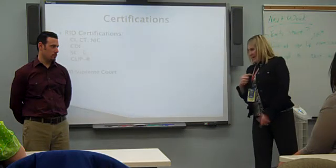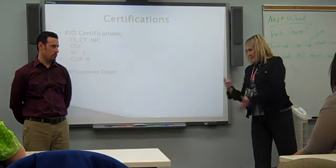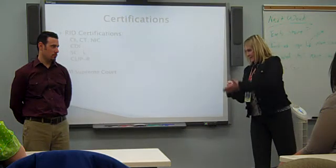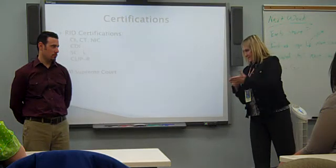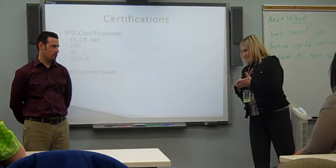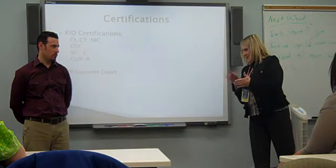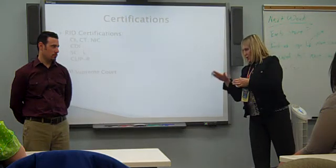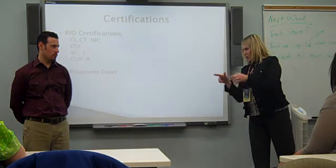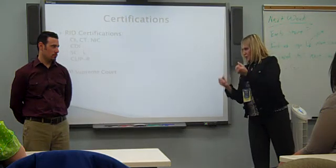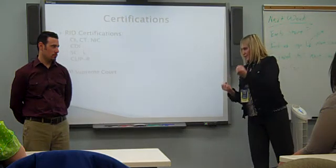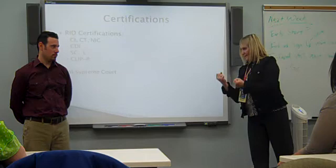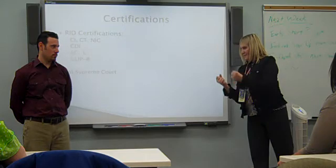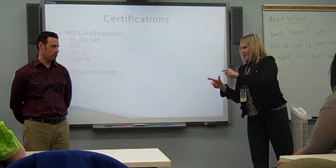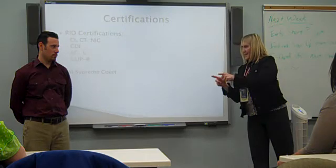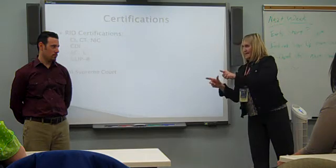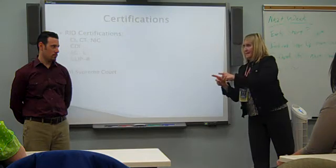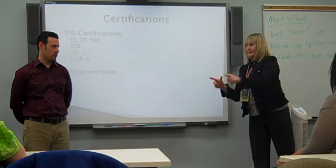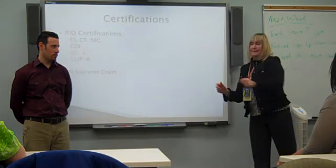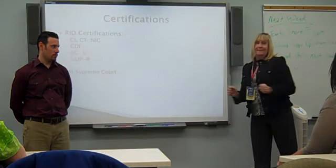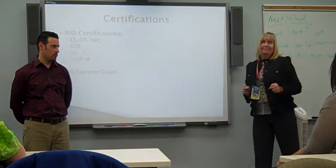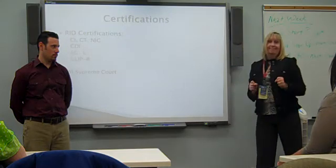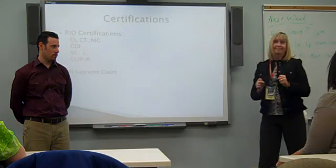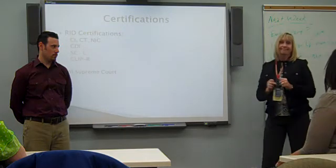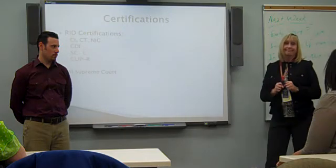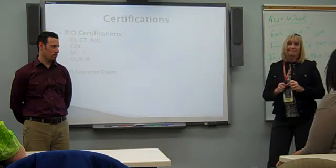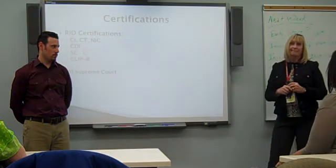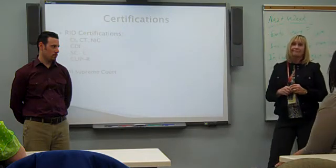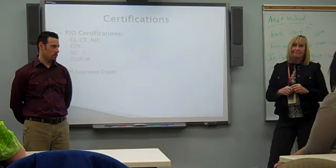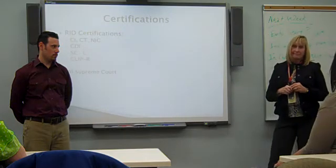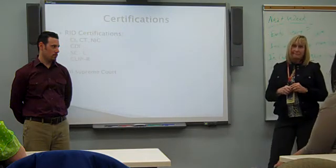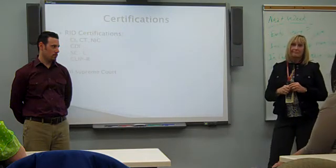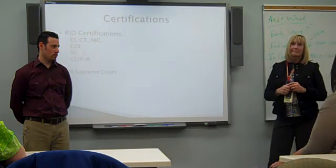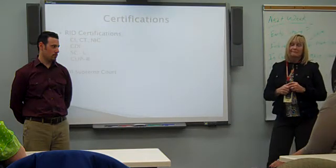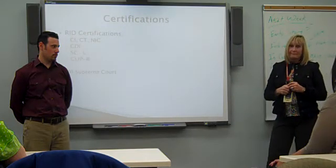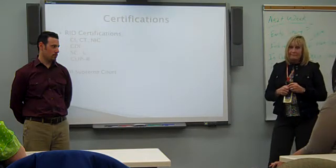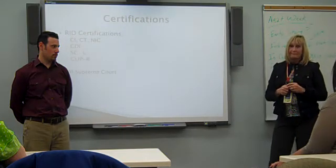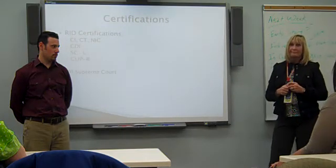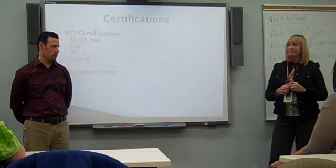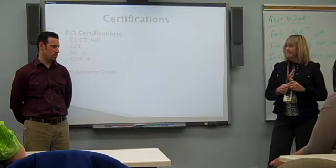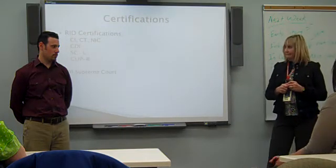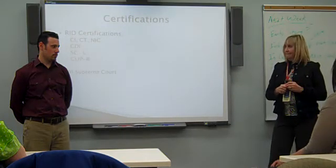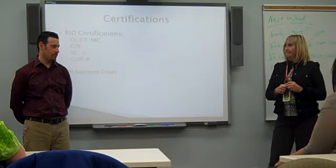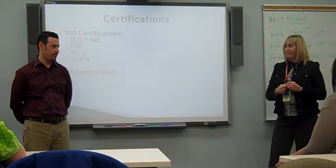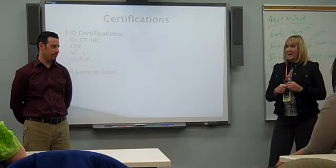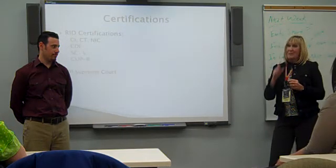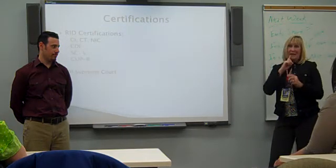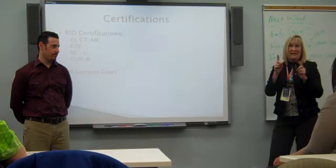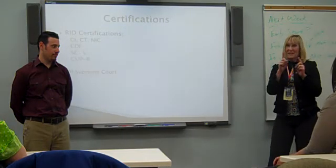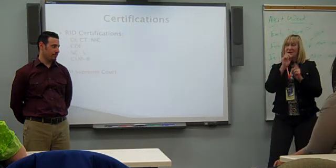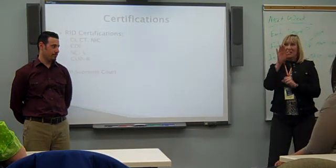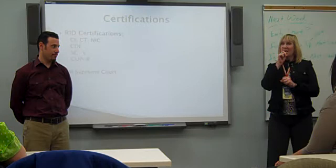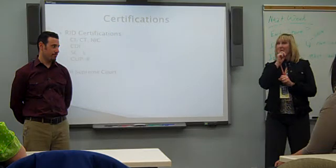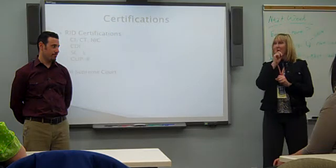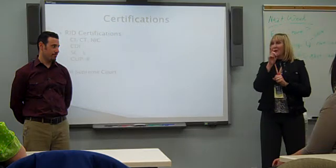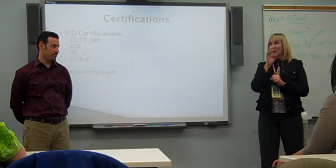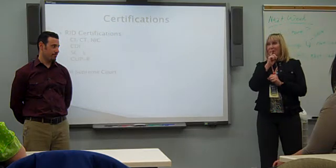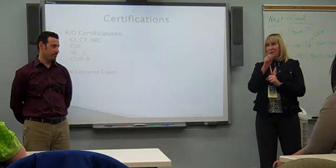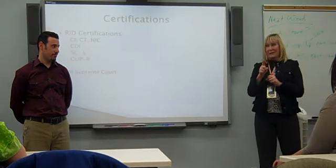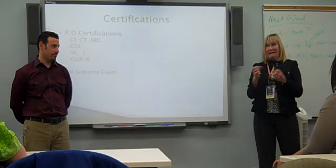They told him, anybody who meets a girl, you must ask for their driver's license. They give them a warning, you should ask them for their driver's